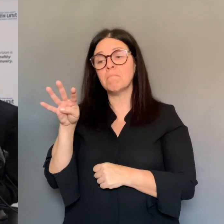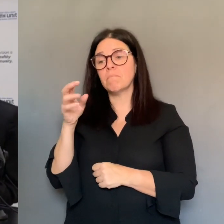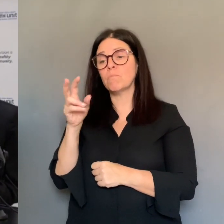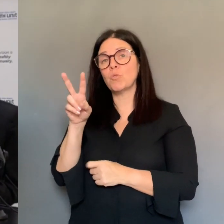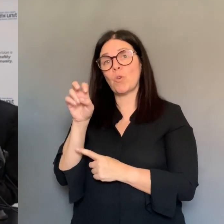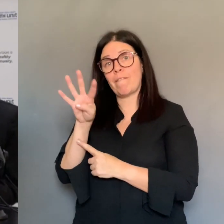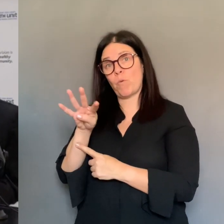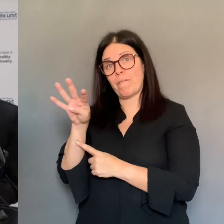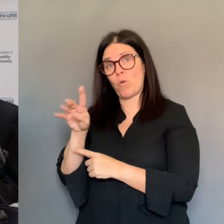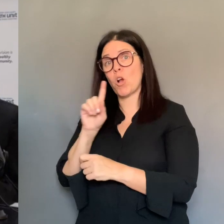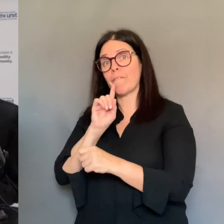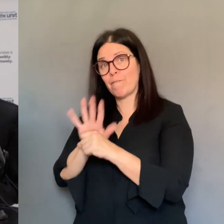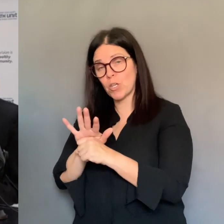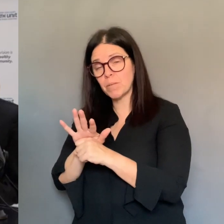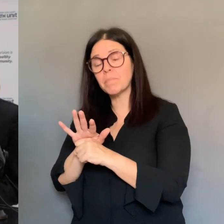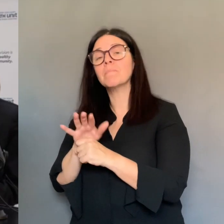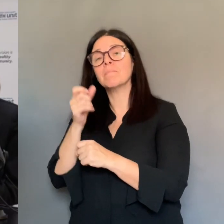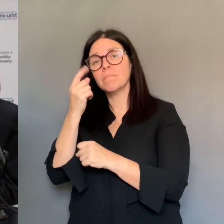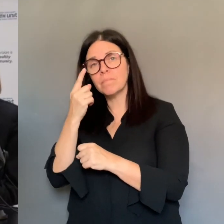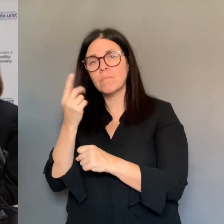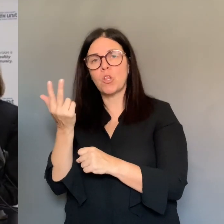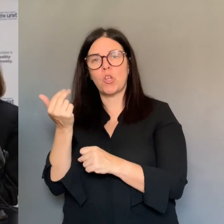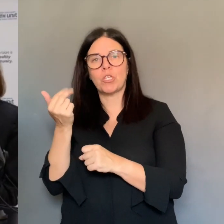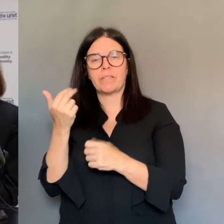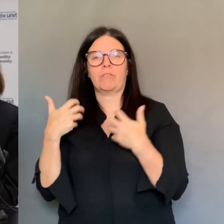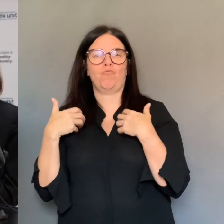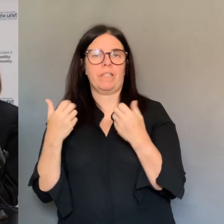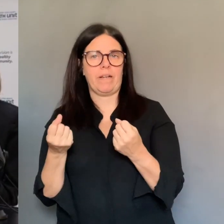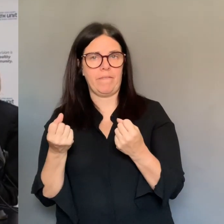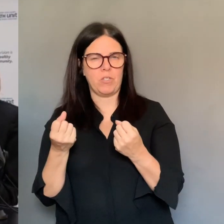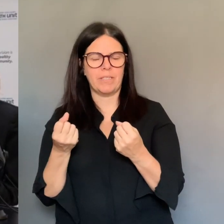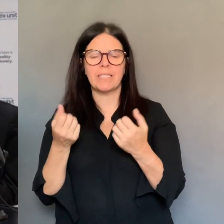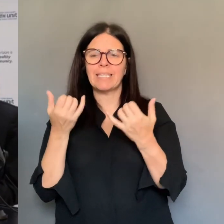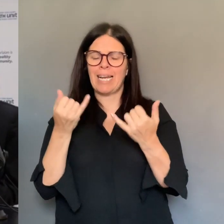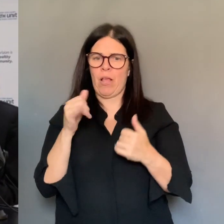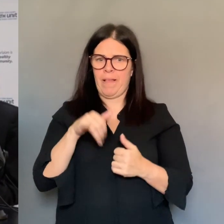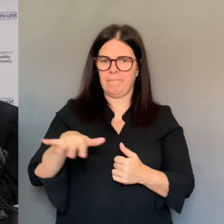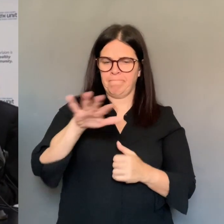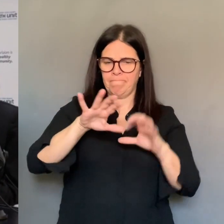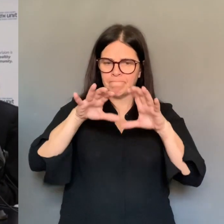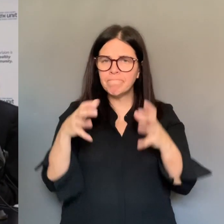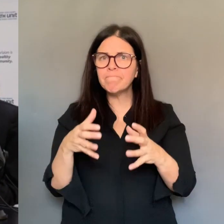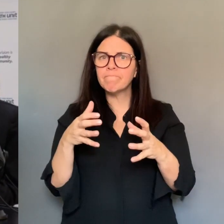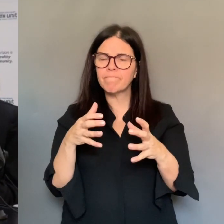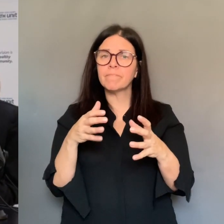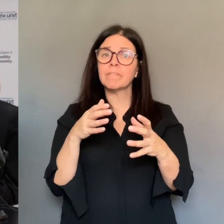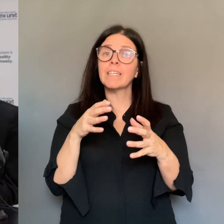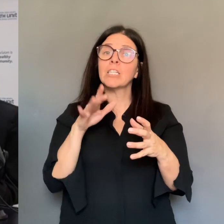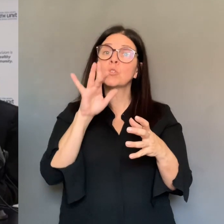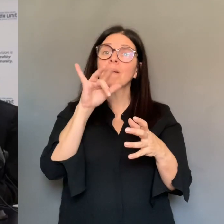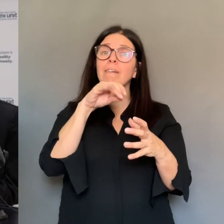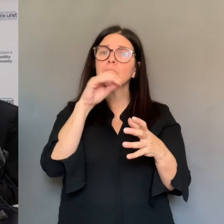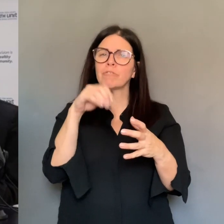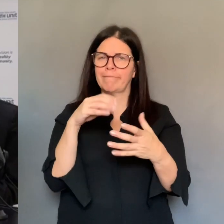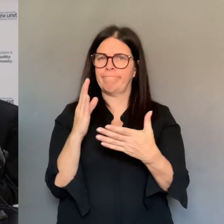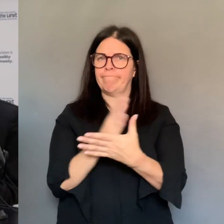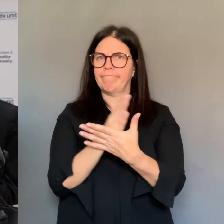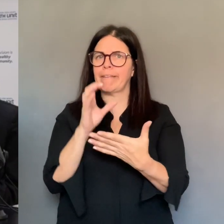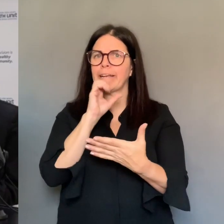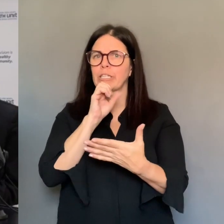in Detroit. We now have 244 confirmed cases of COVID-19 in Windsor-Essex.